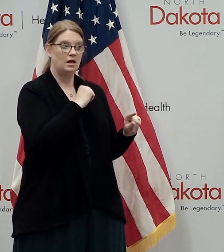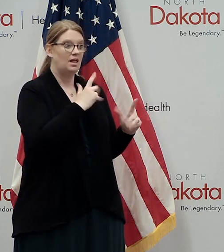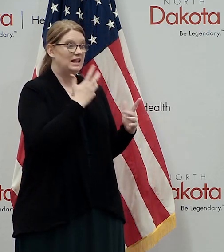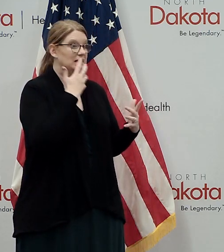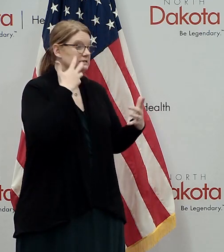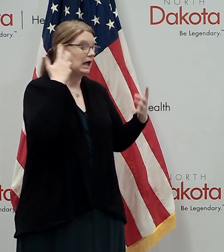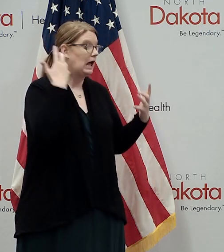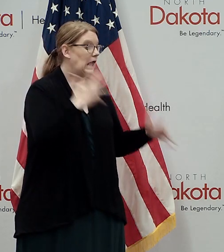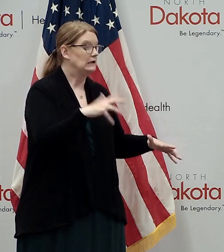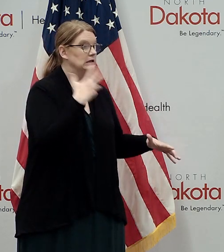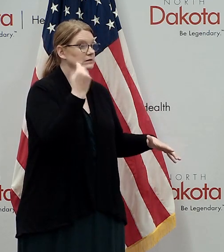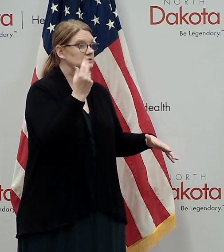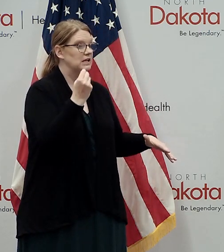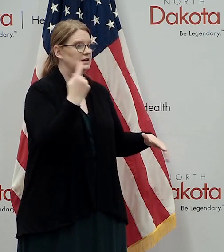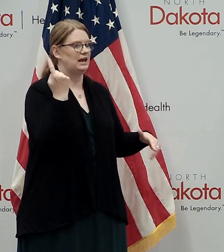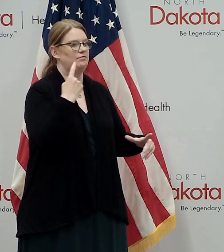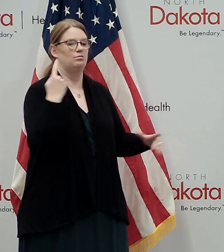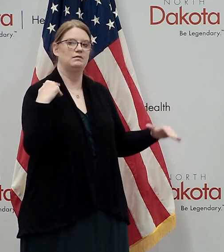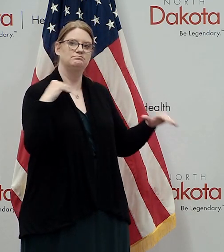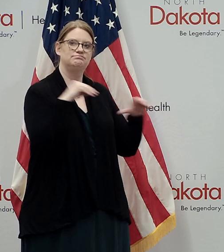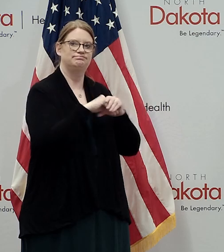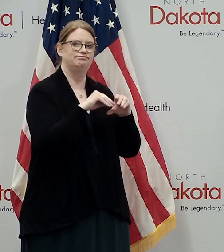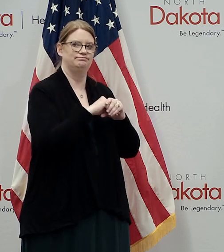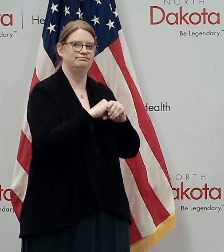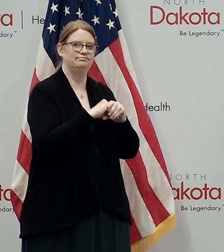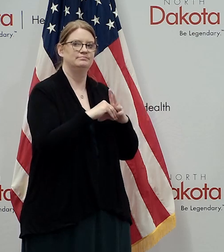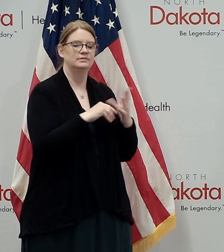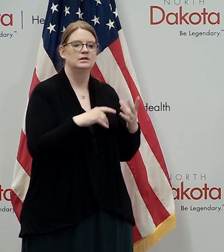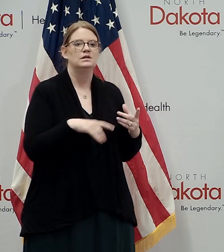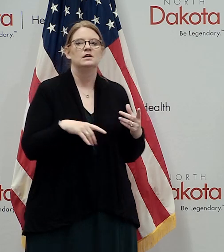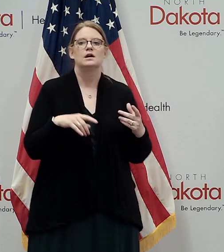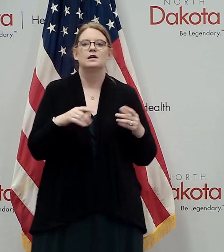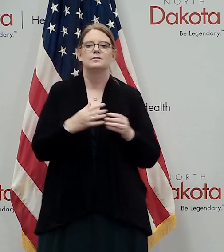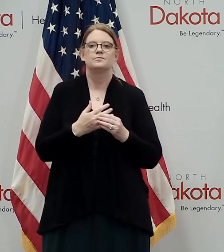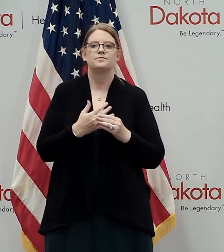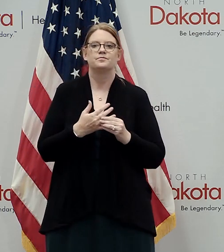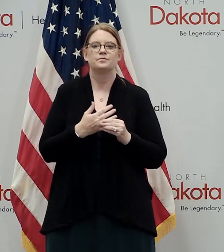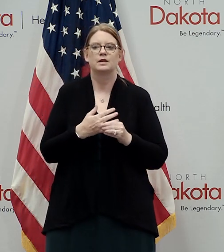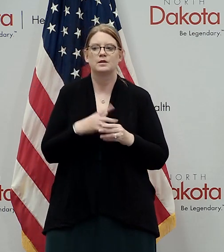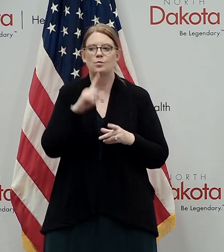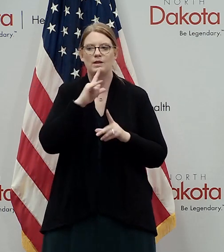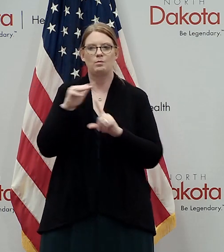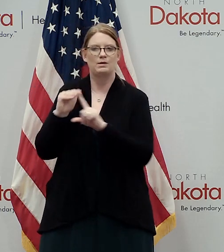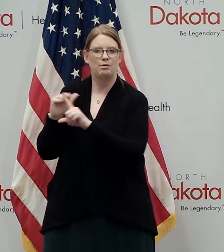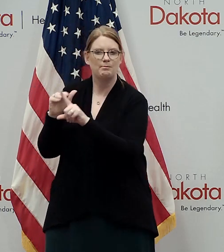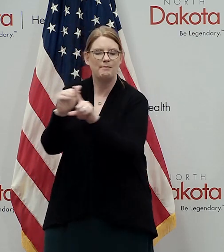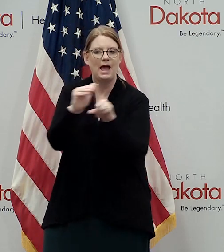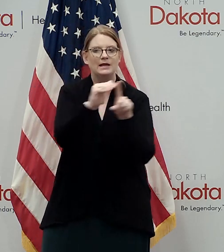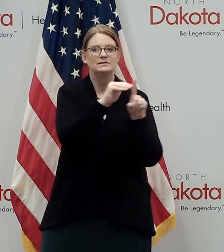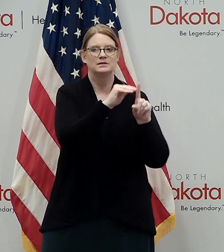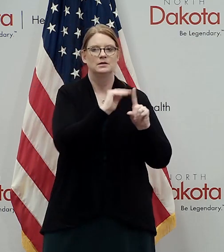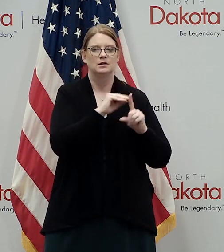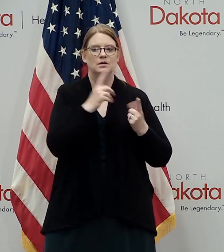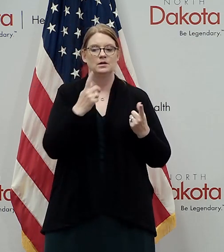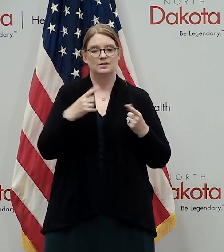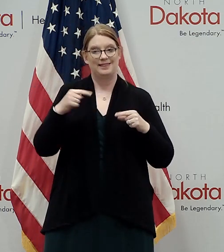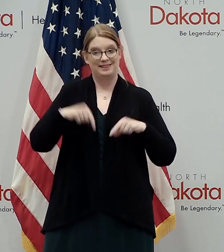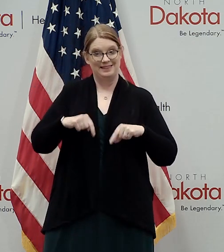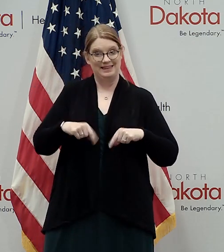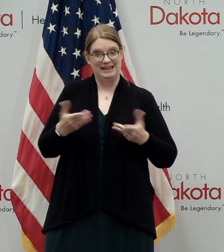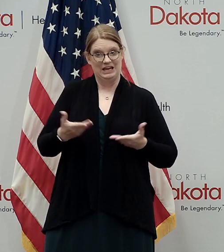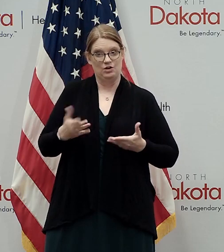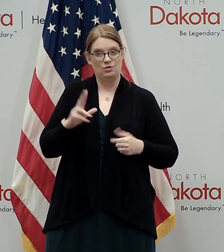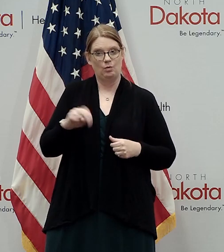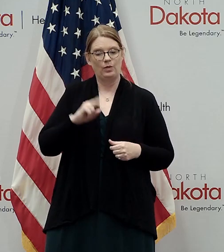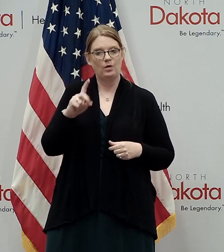indoors and maybe into more confined spaces. And so again, I want to remind everybody that one of the things that we can do here in North